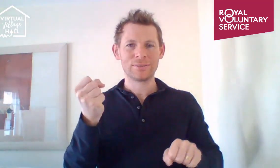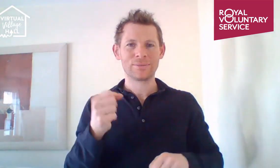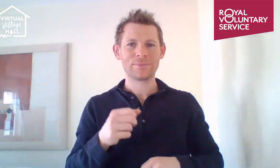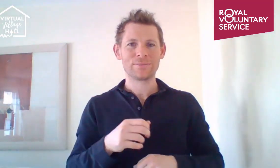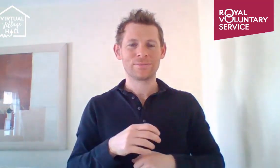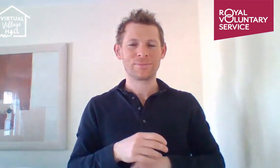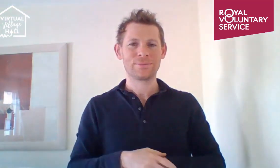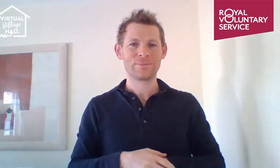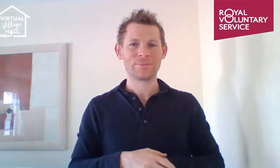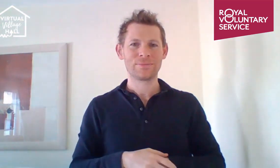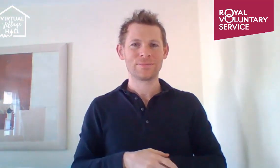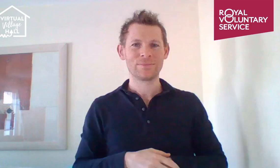degree.